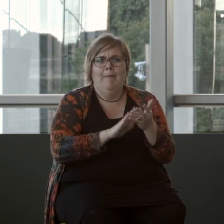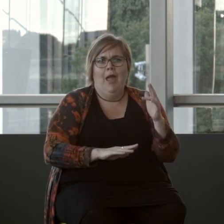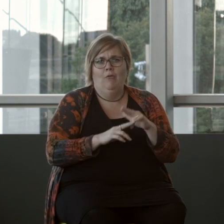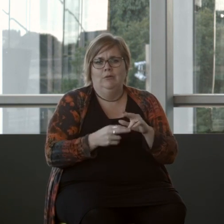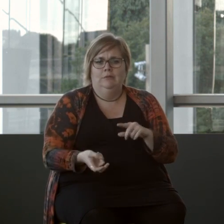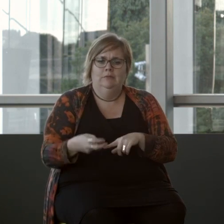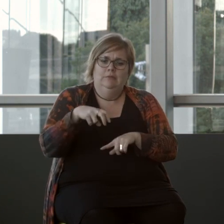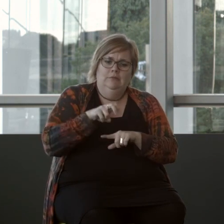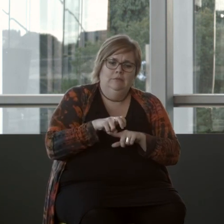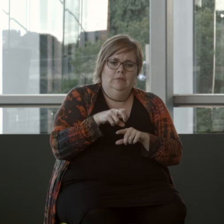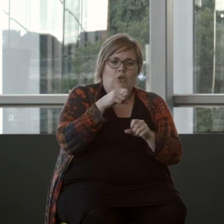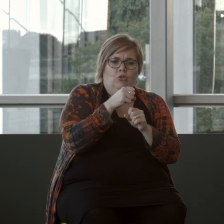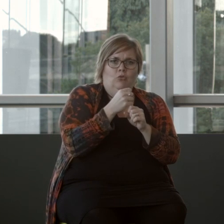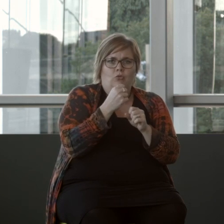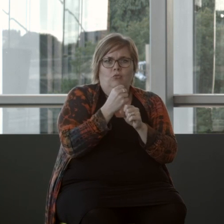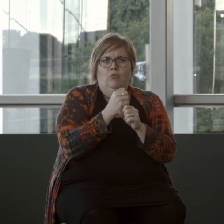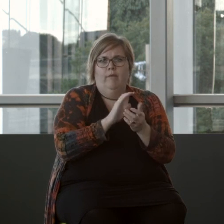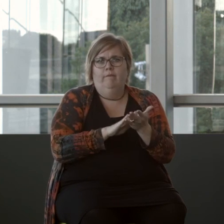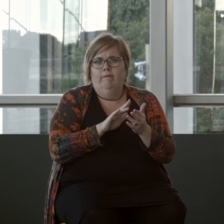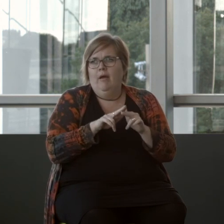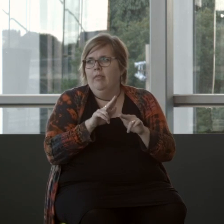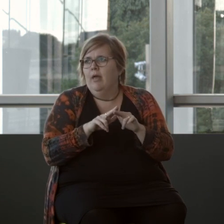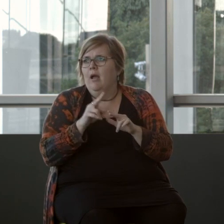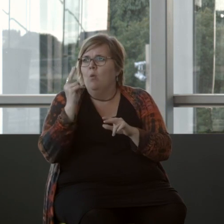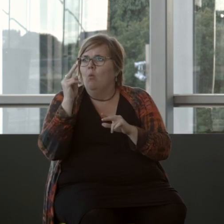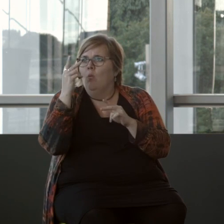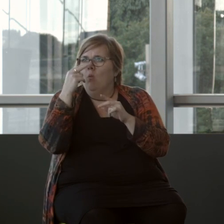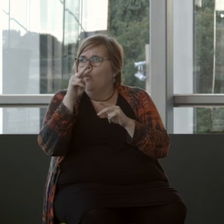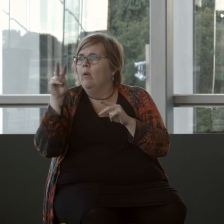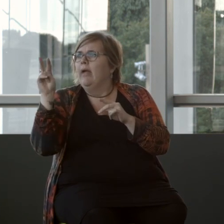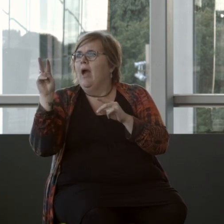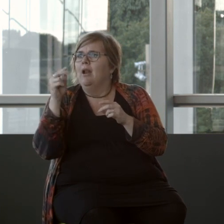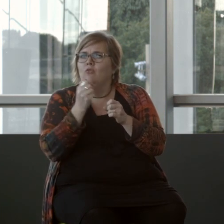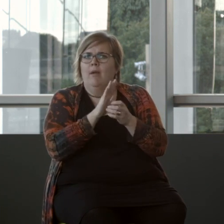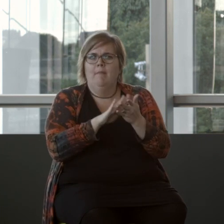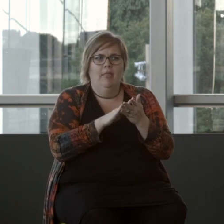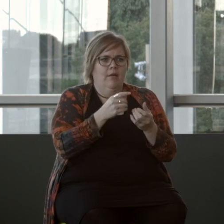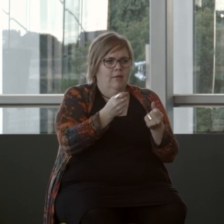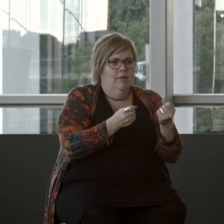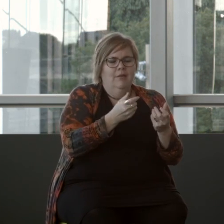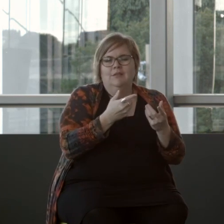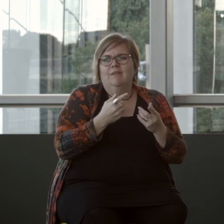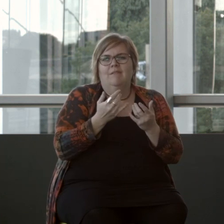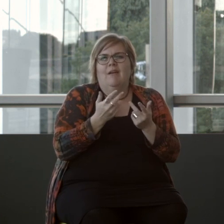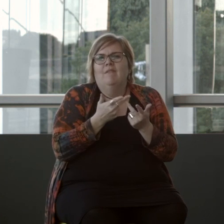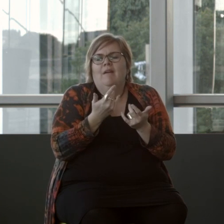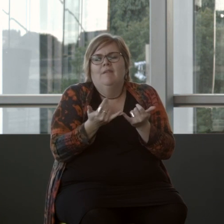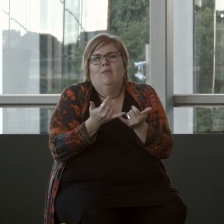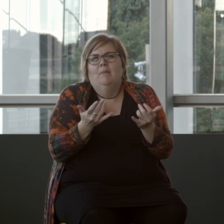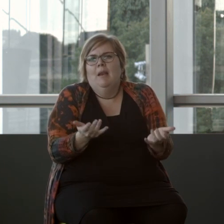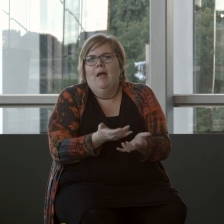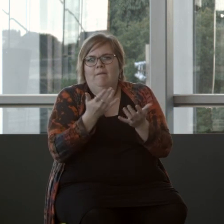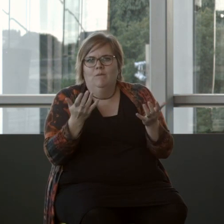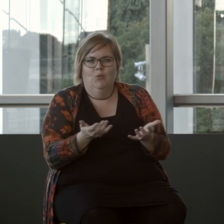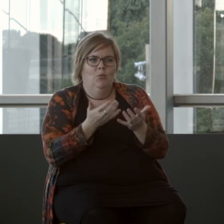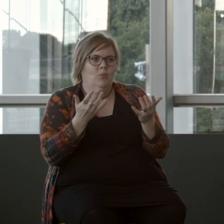and the grandpa was looking out and the grandma was, you know, looking for the, like, it just was really playful and opened up opportunity for